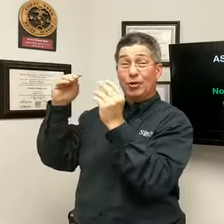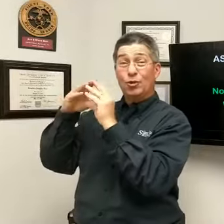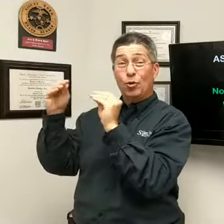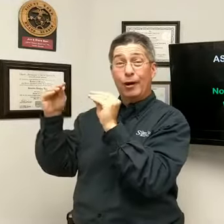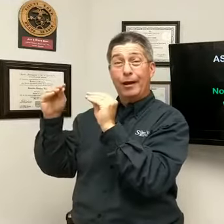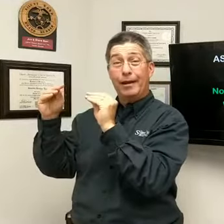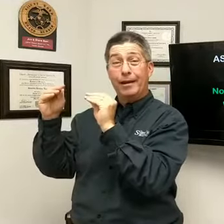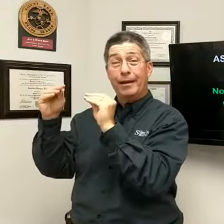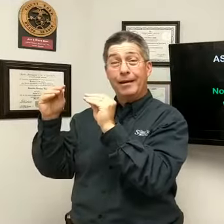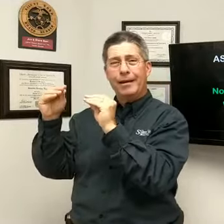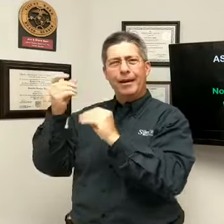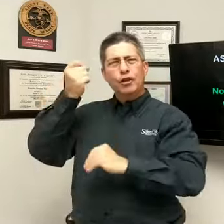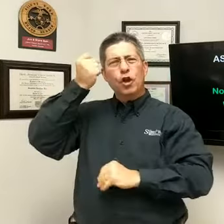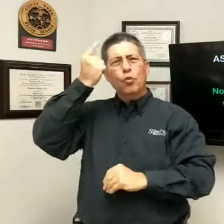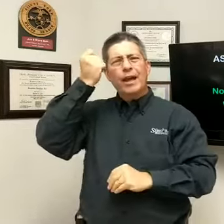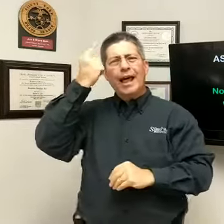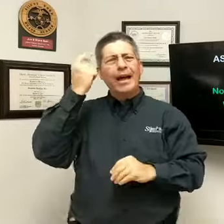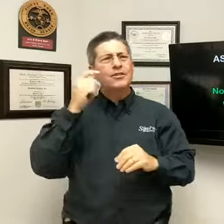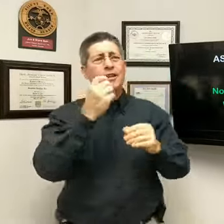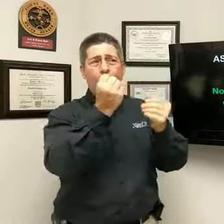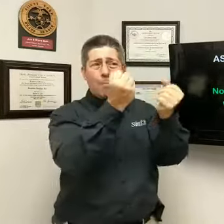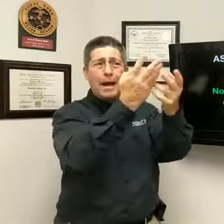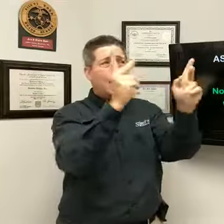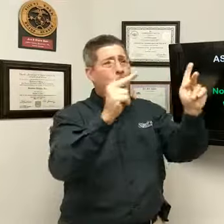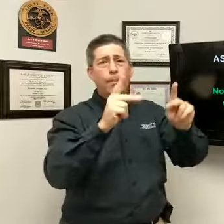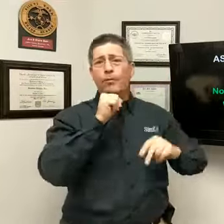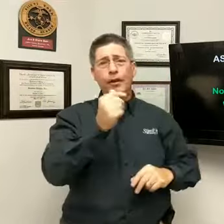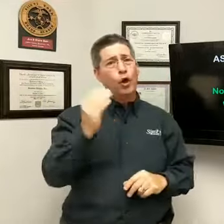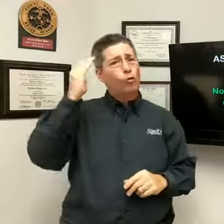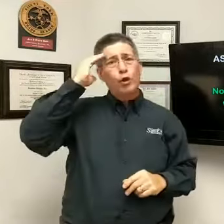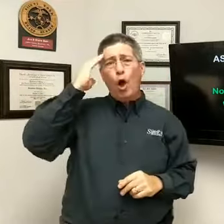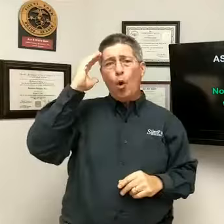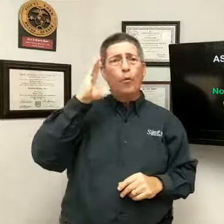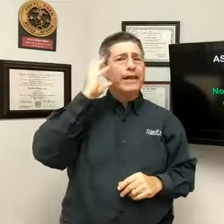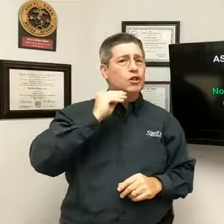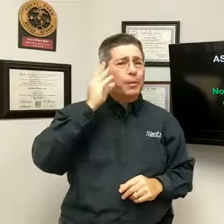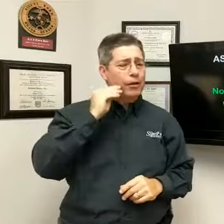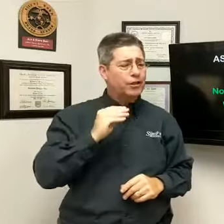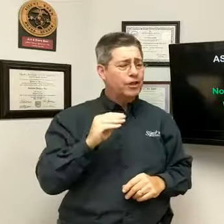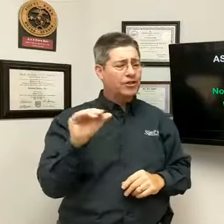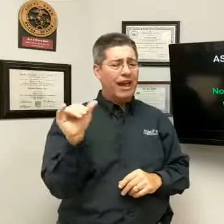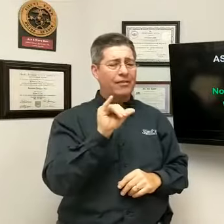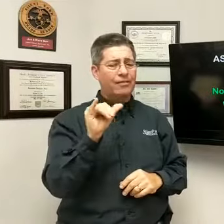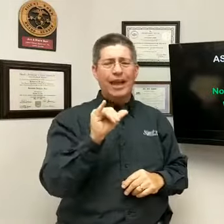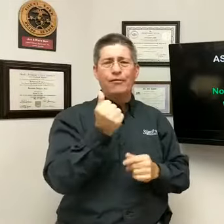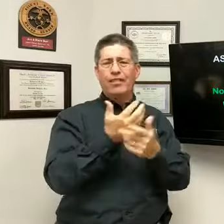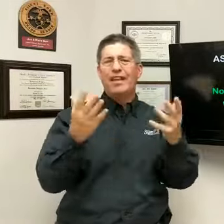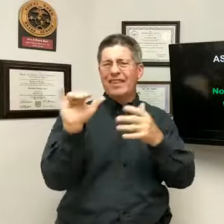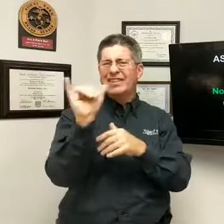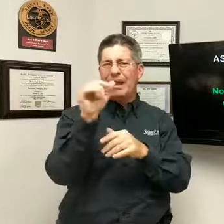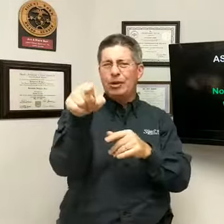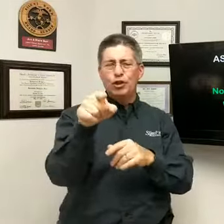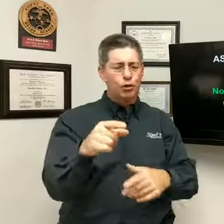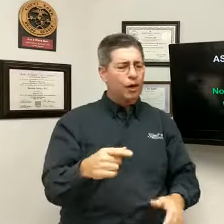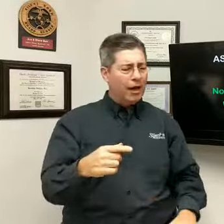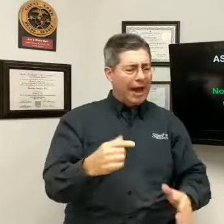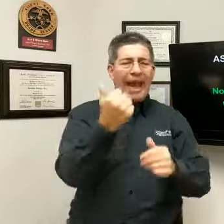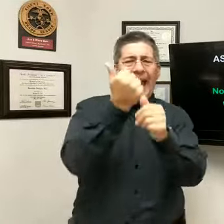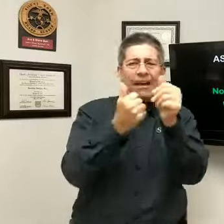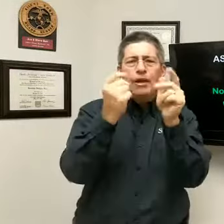story. So realize that there are many people that don't know the experiences and everything the same as you. Every